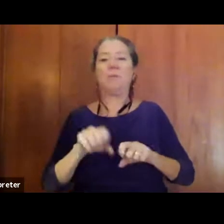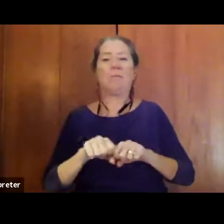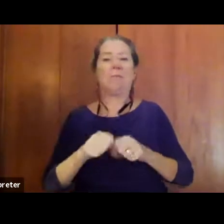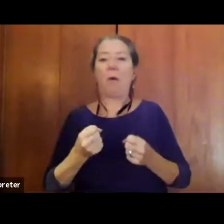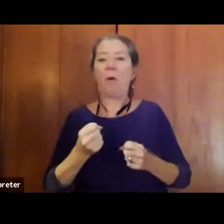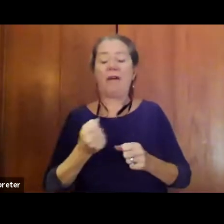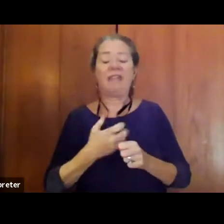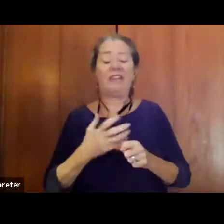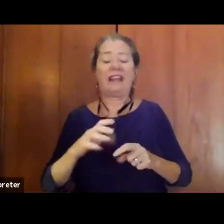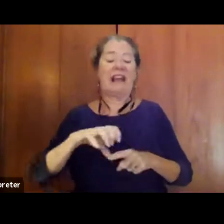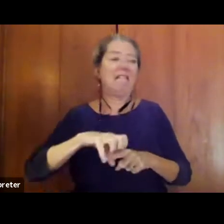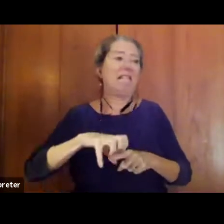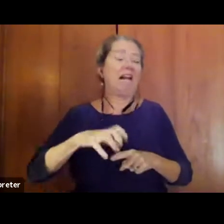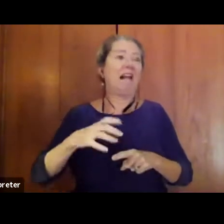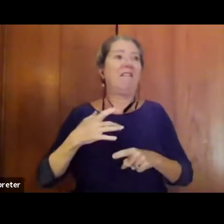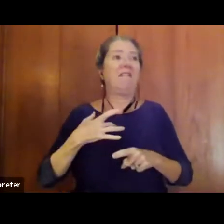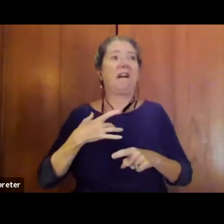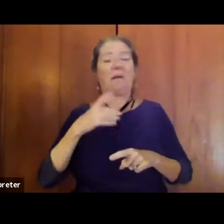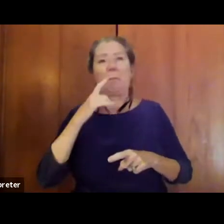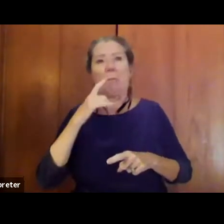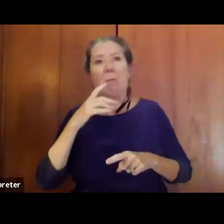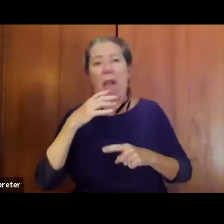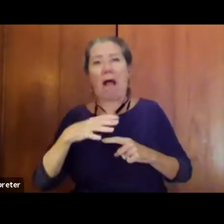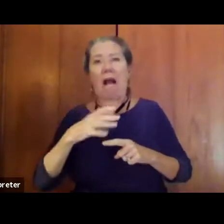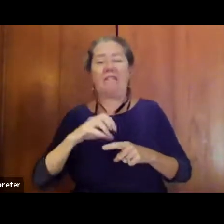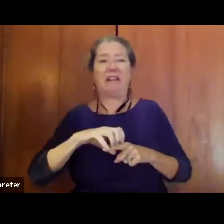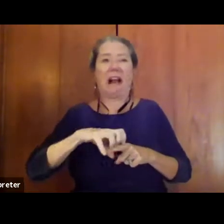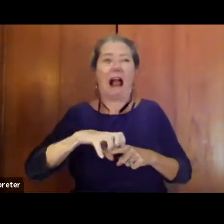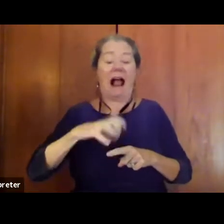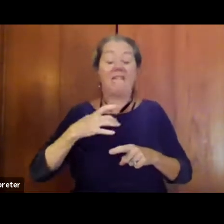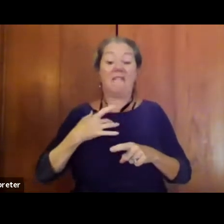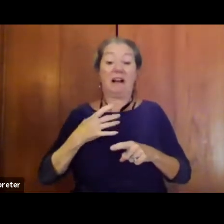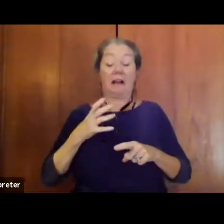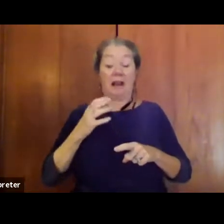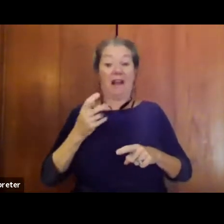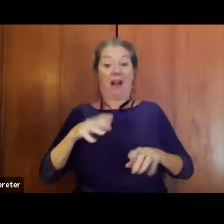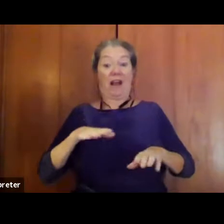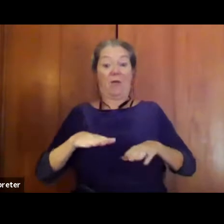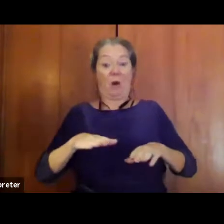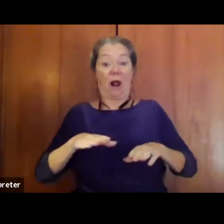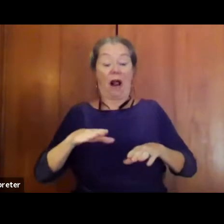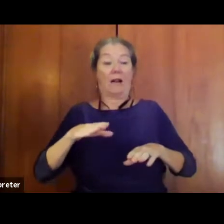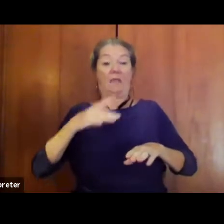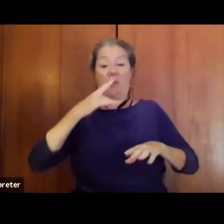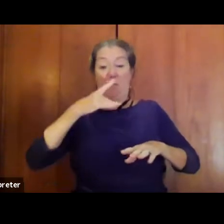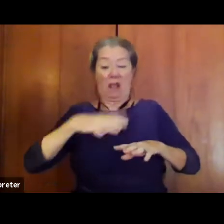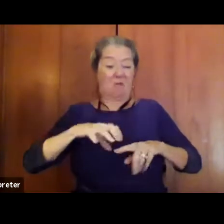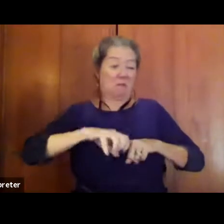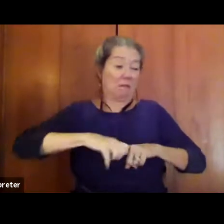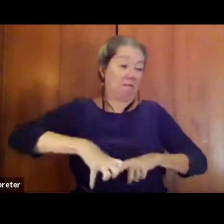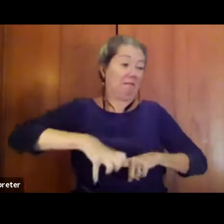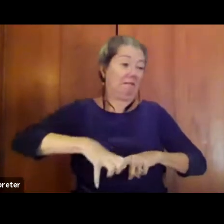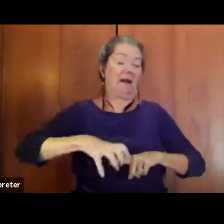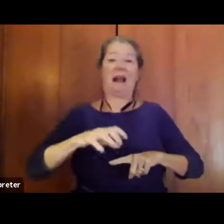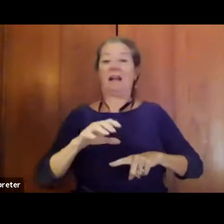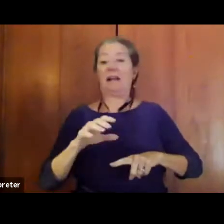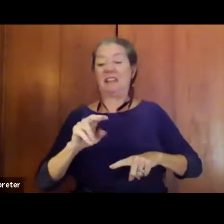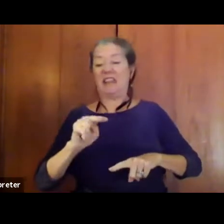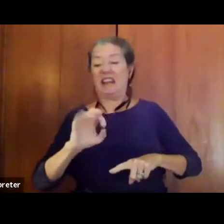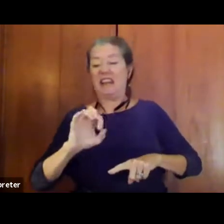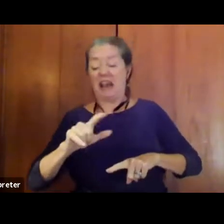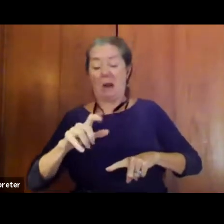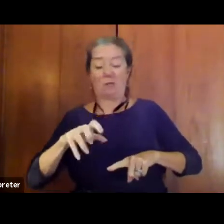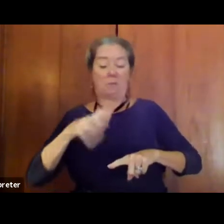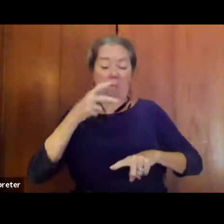and blood and felt tight. I felt it would burst when I stood up as the blood would rush down. And of course, the nail was purple and you could see that it